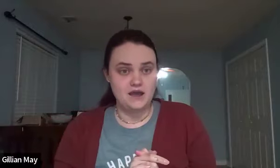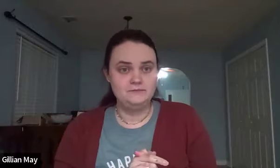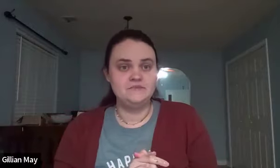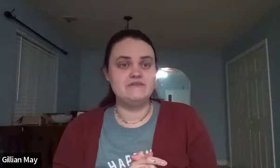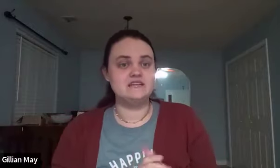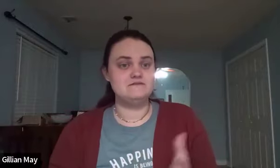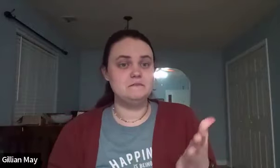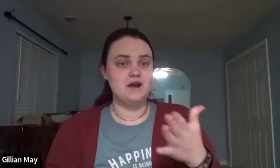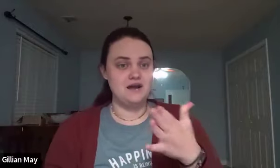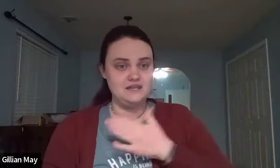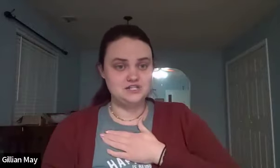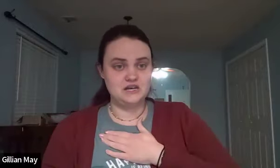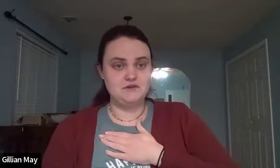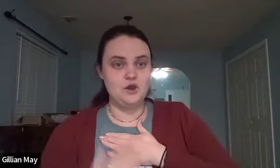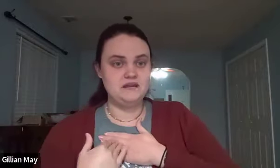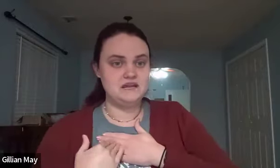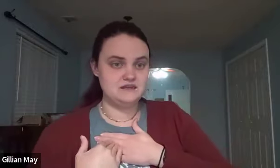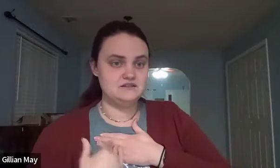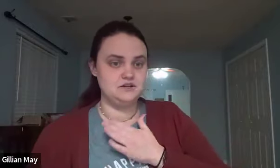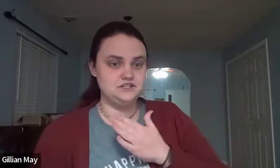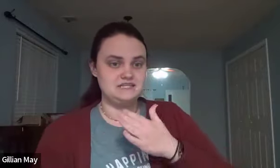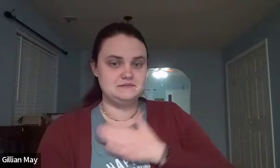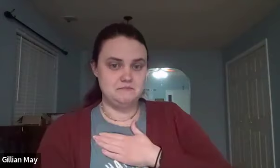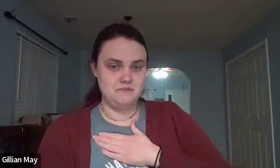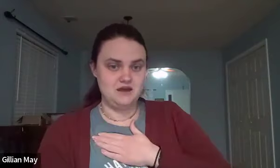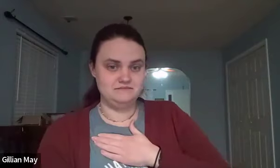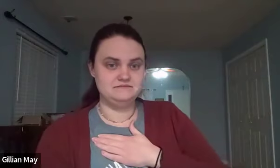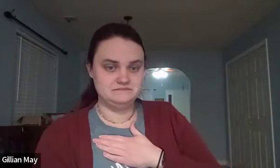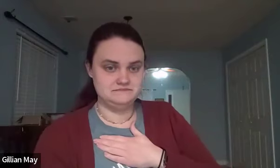my, and the sign for my is you're going to have an open hand on your chest. My.